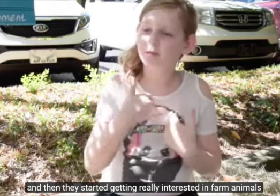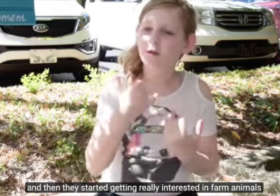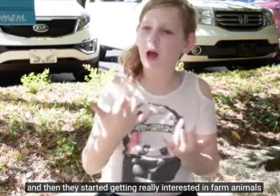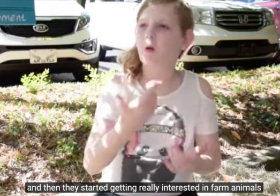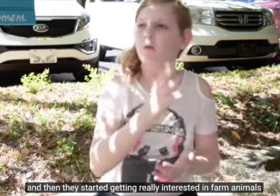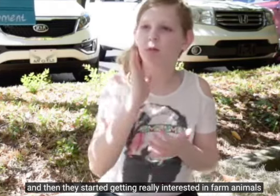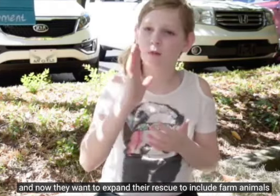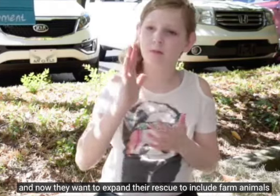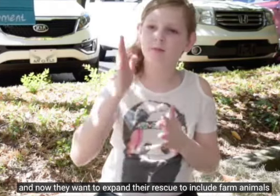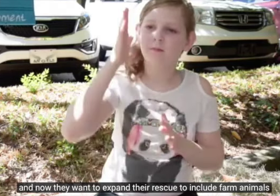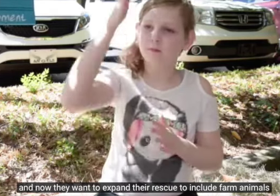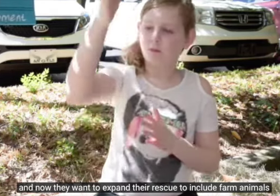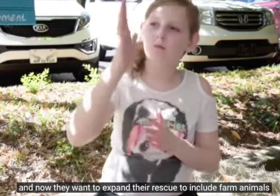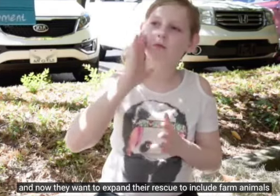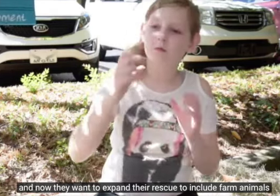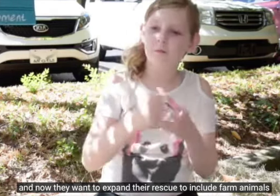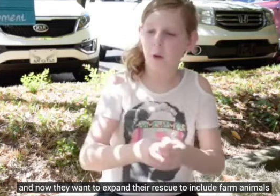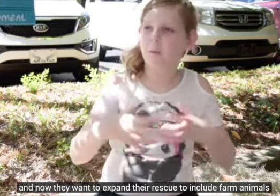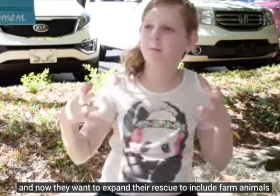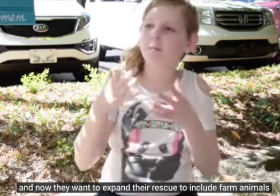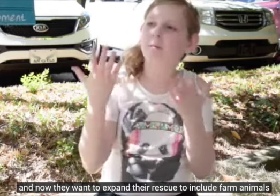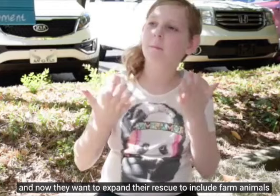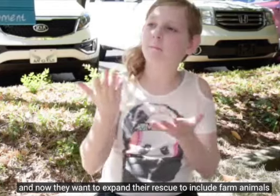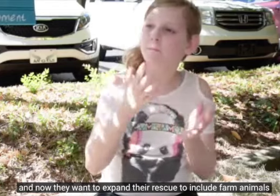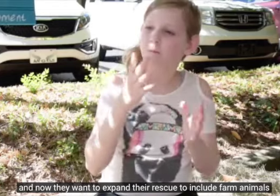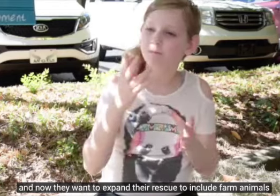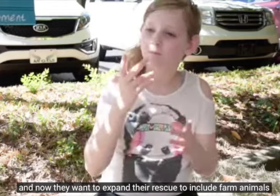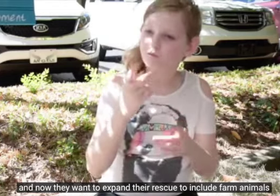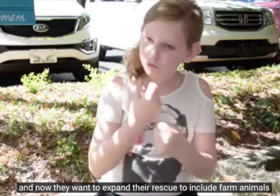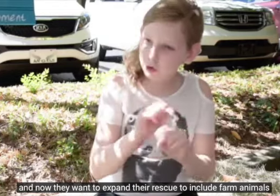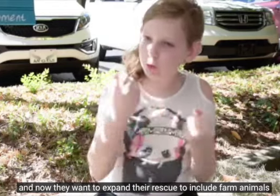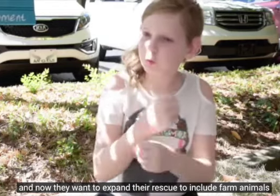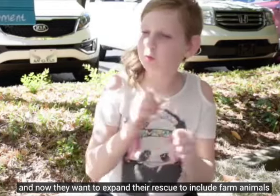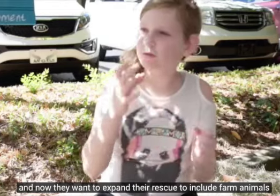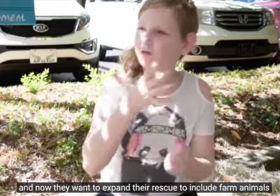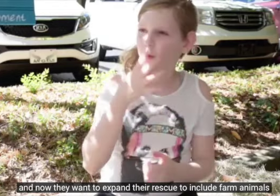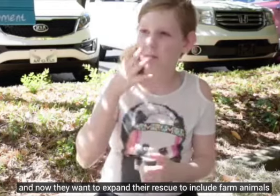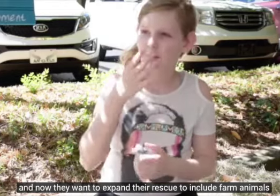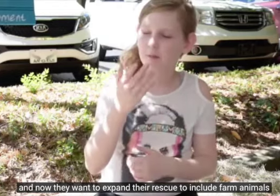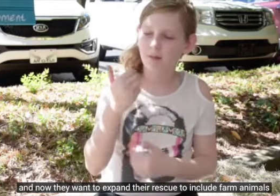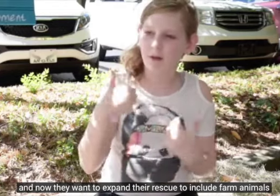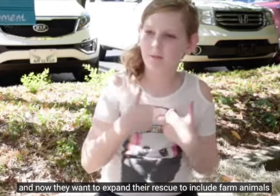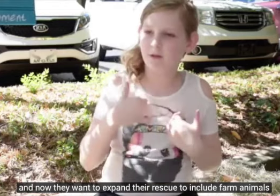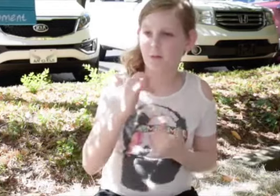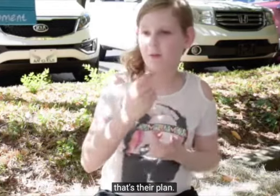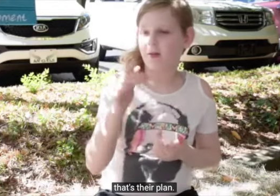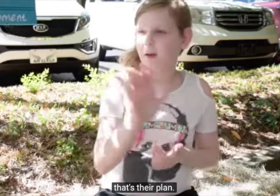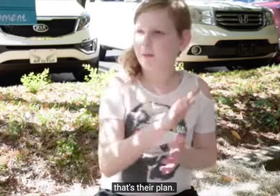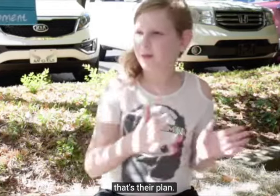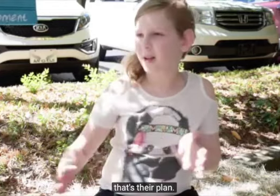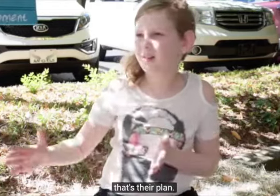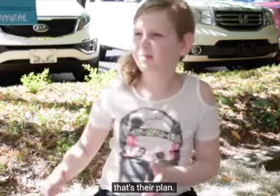interested in farm animals, and now they want to expand their rescue to include farm animals. So that's their